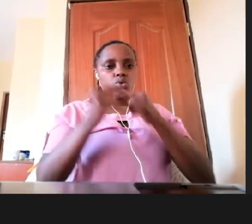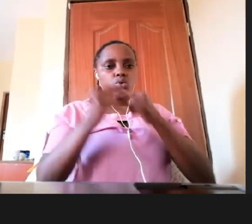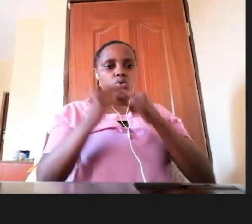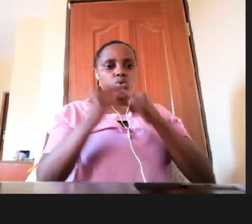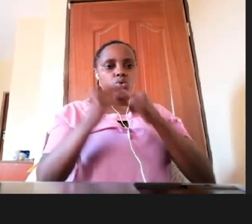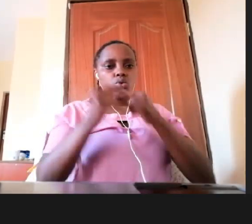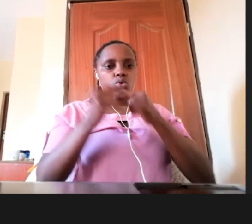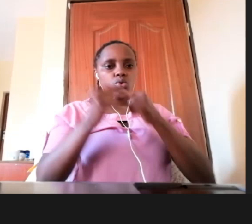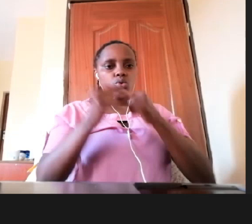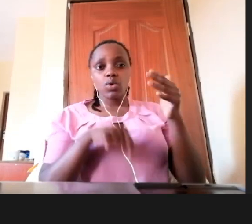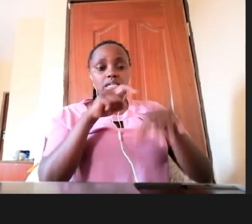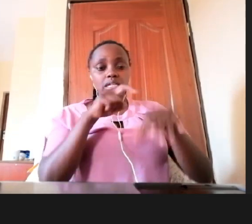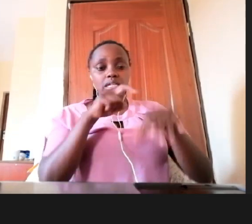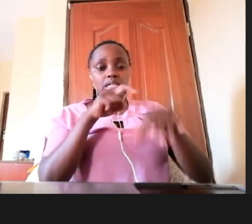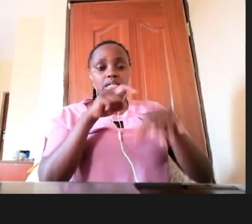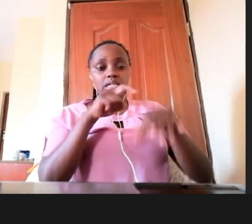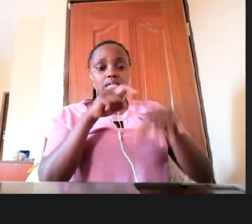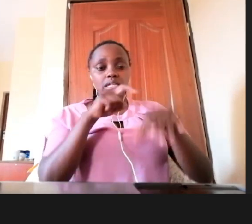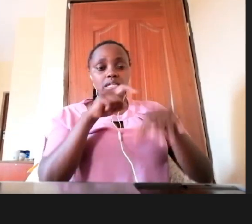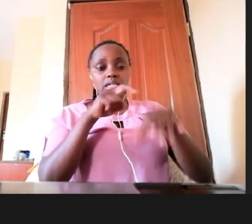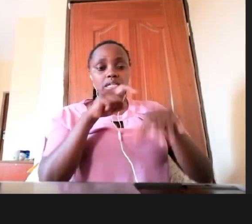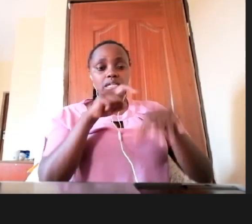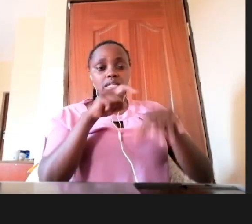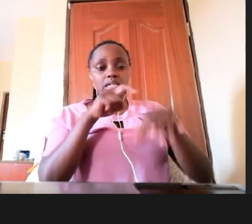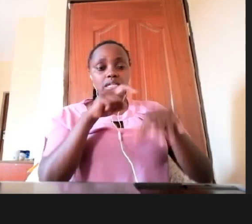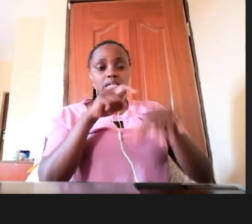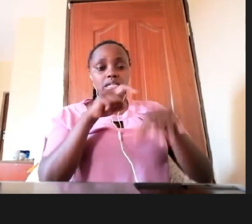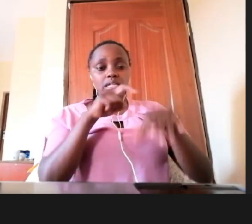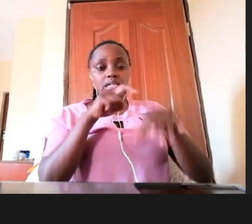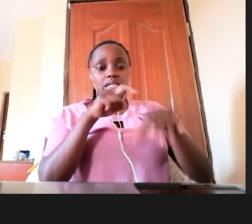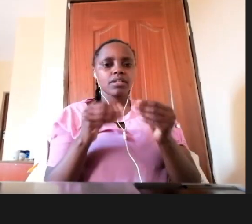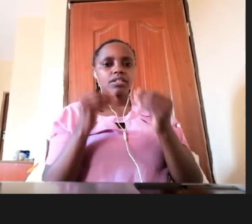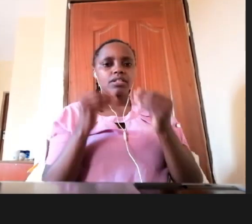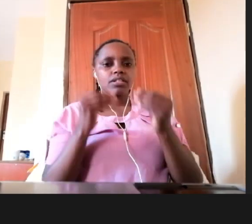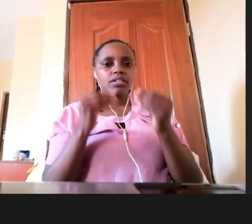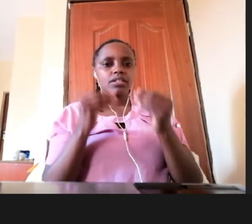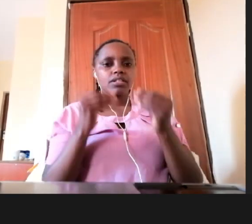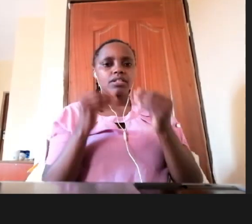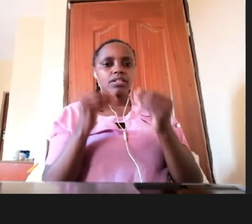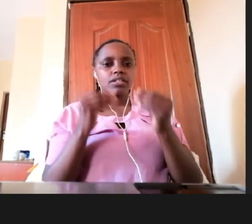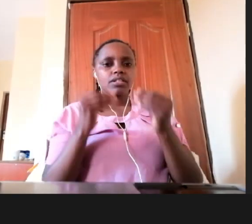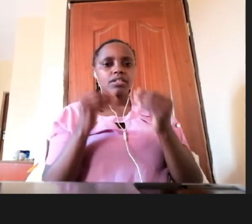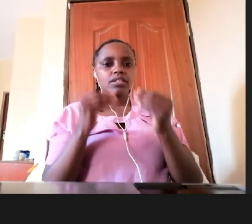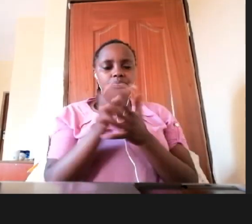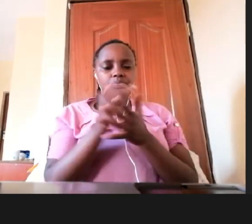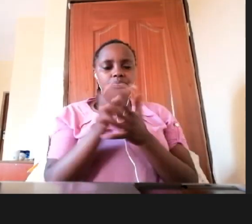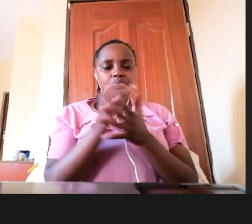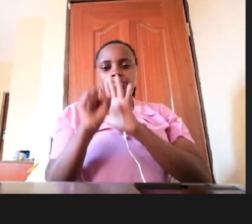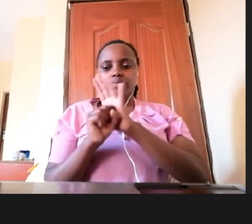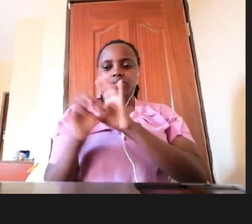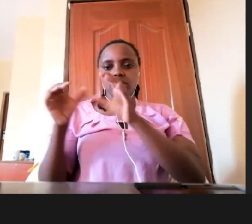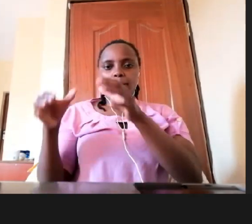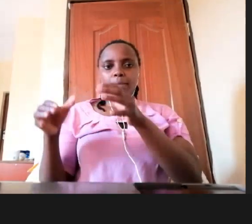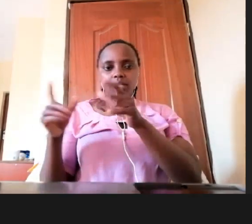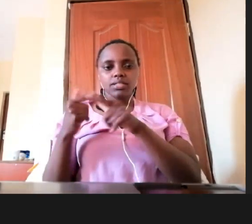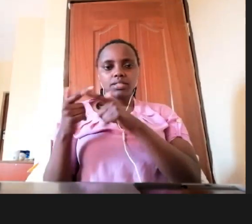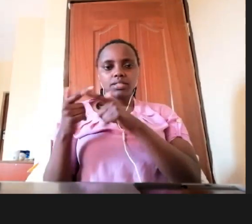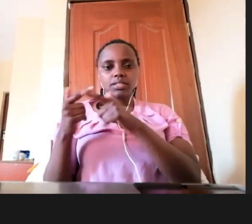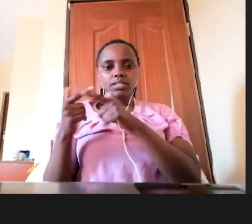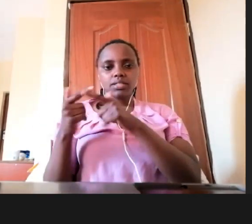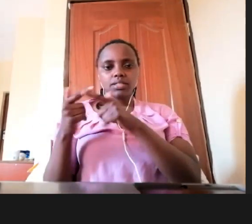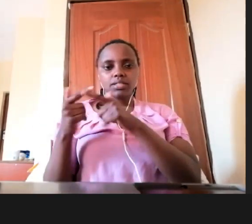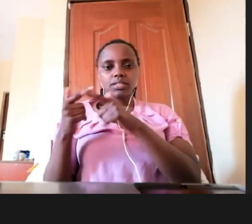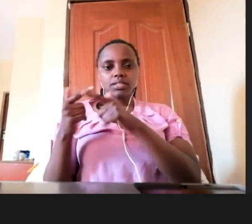that when we speak about the submission of reports by the state parties to